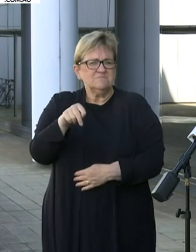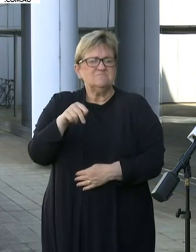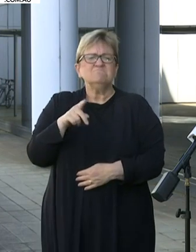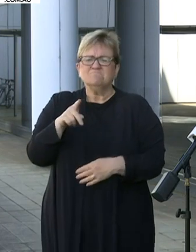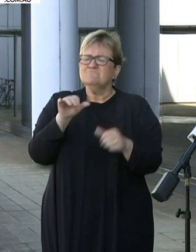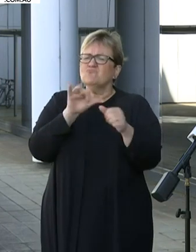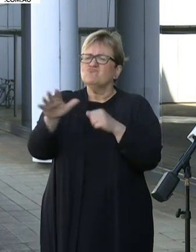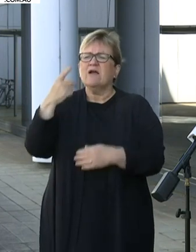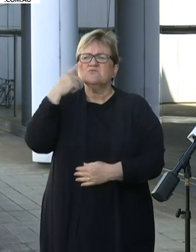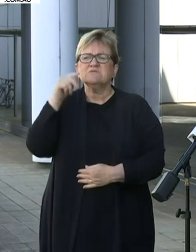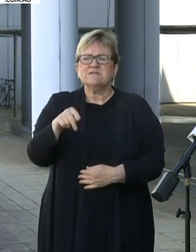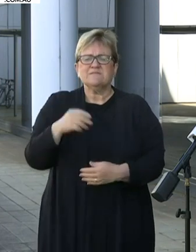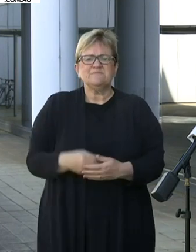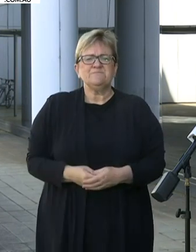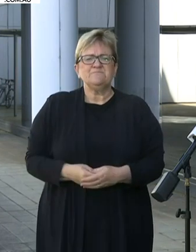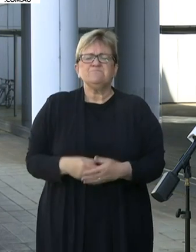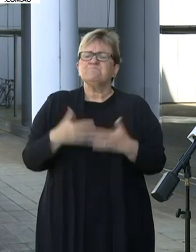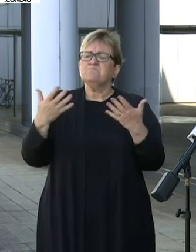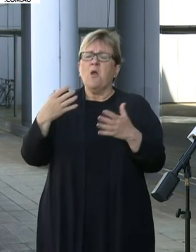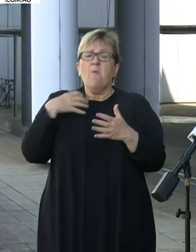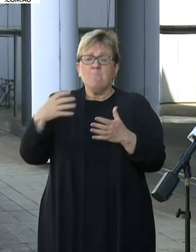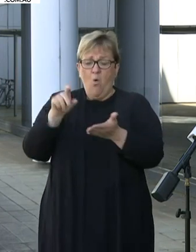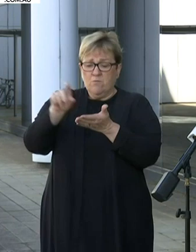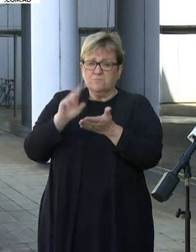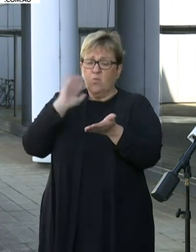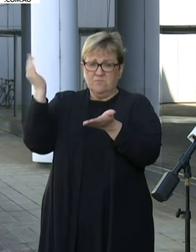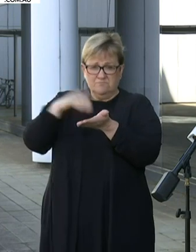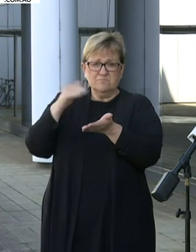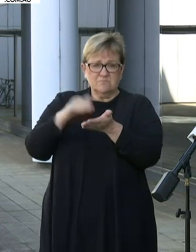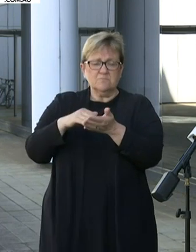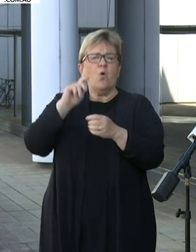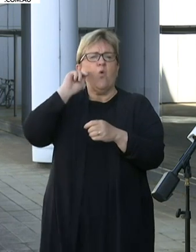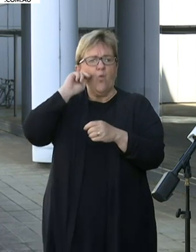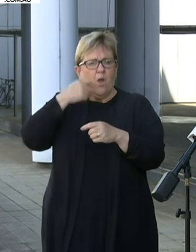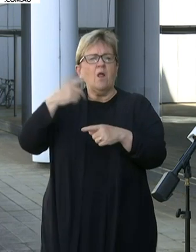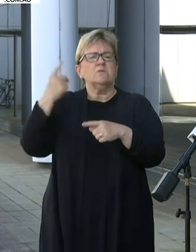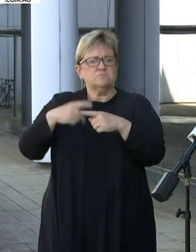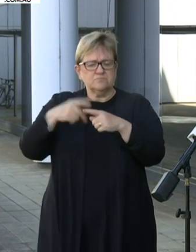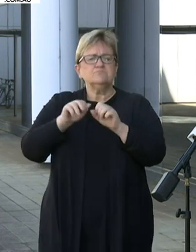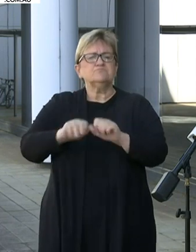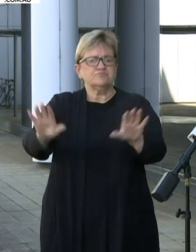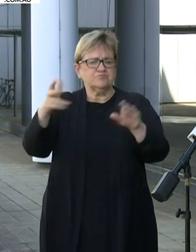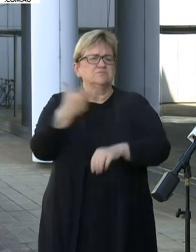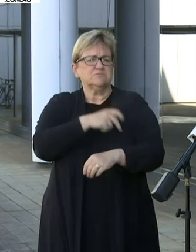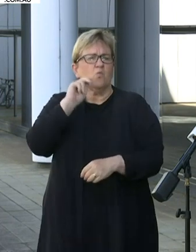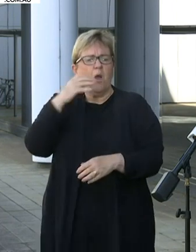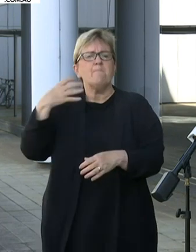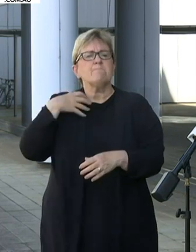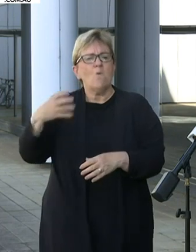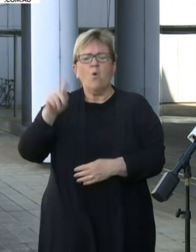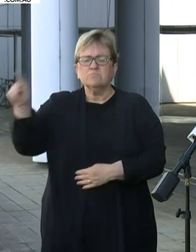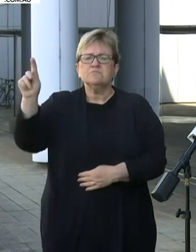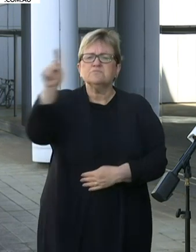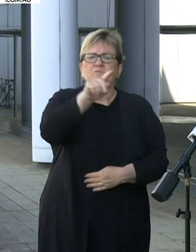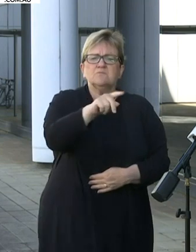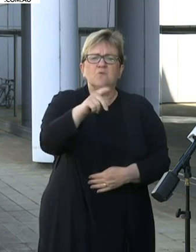was great to see. As more doses arrive, we will ramp up the vaccinations and increase the number of clinics